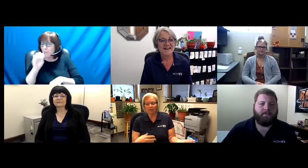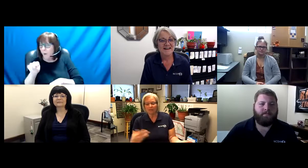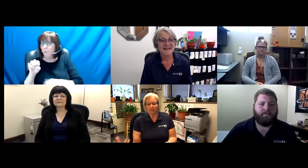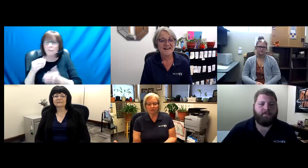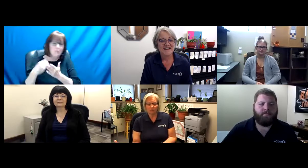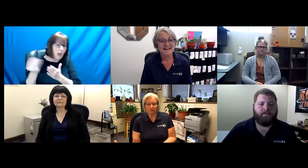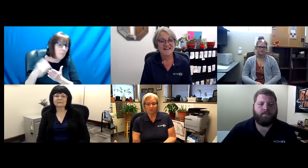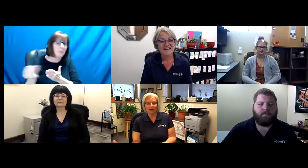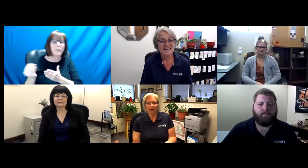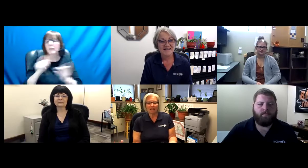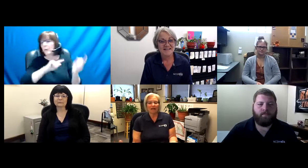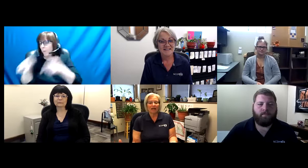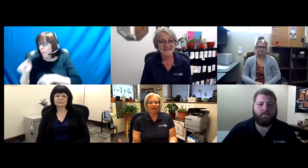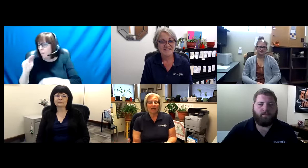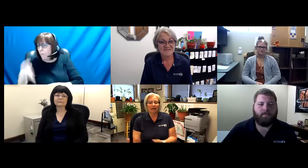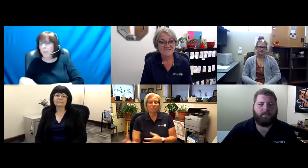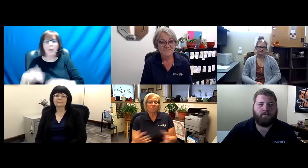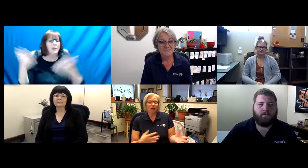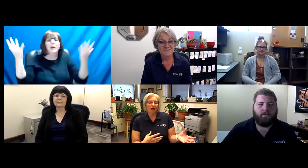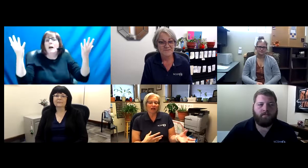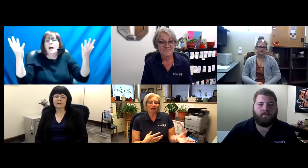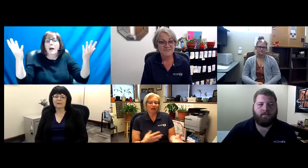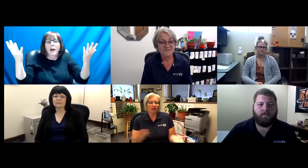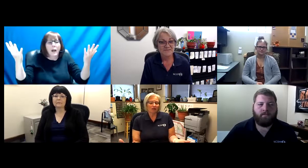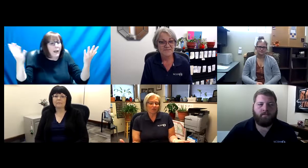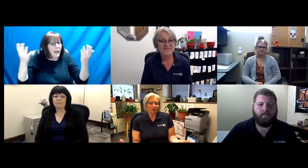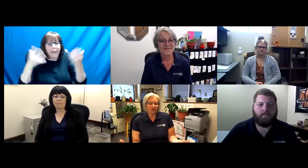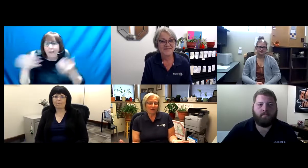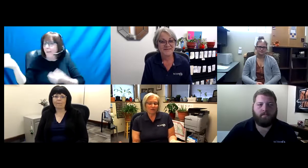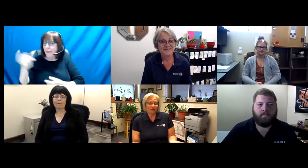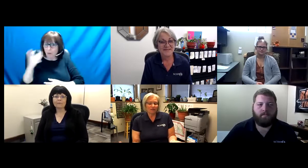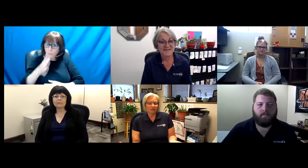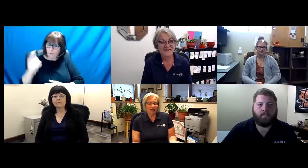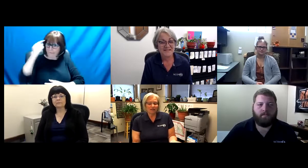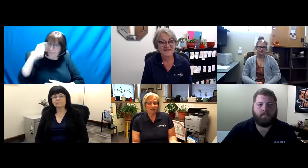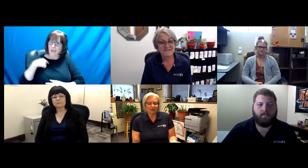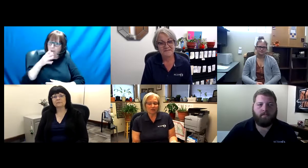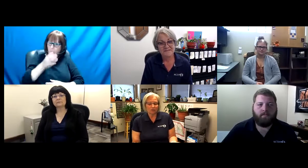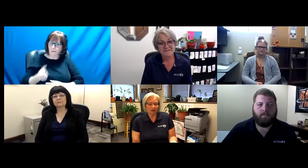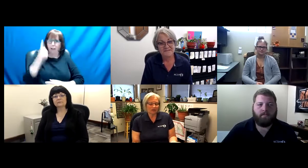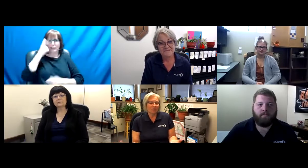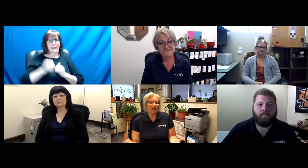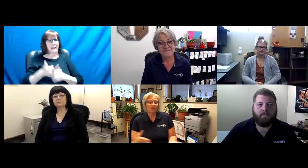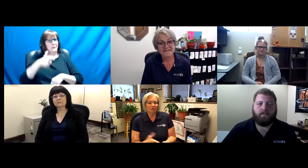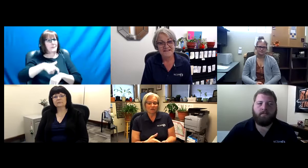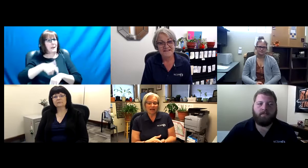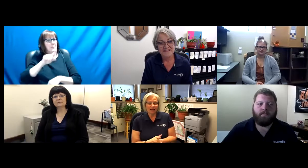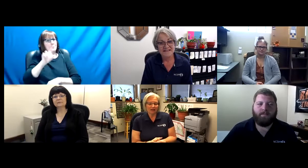up here to North Platte. And you would think that I would understand how the time zone works. The North Platte area